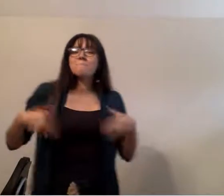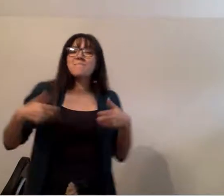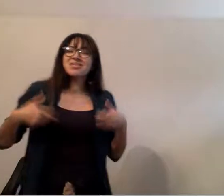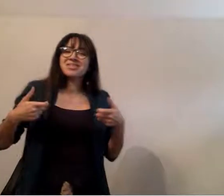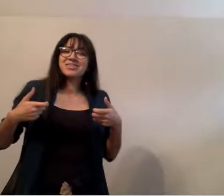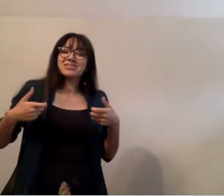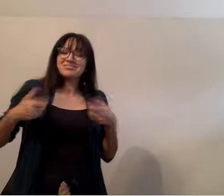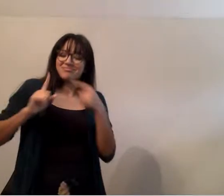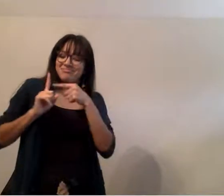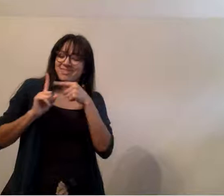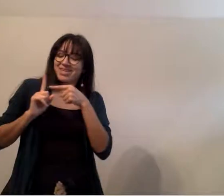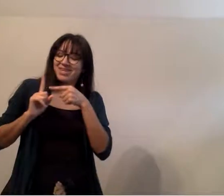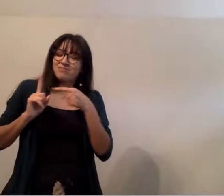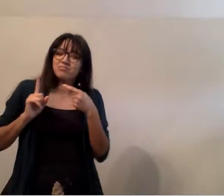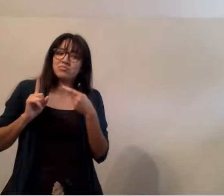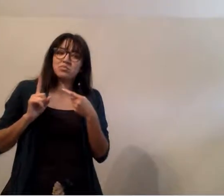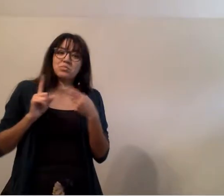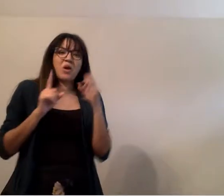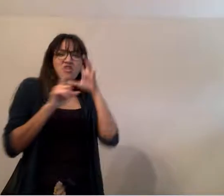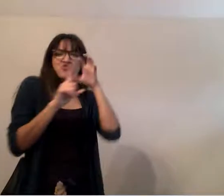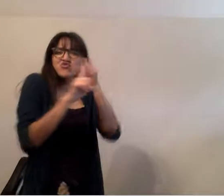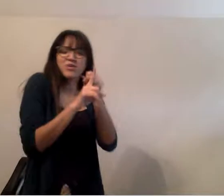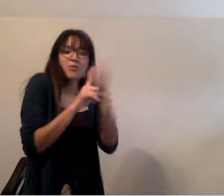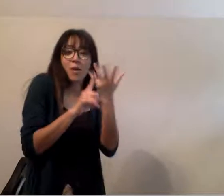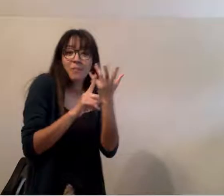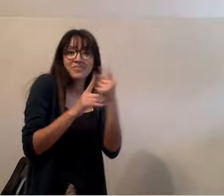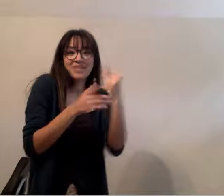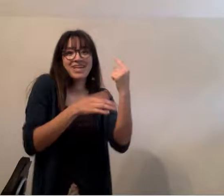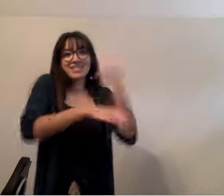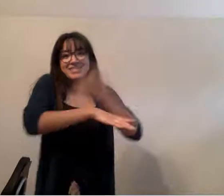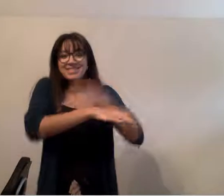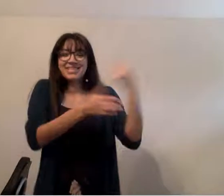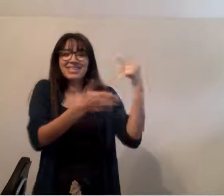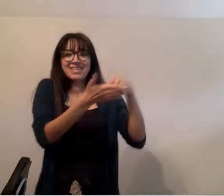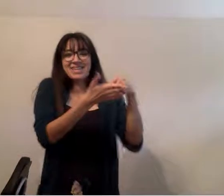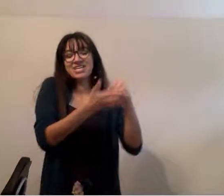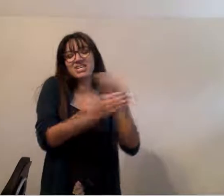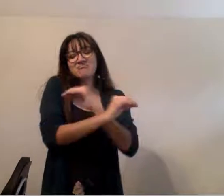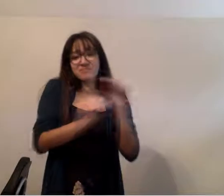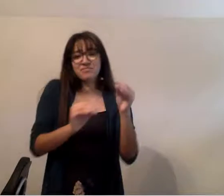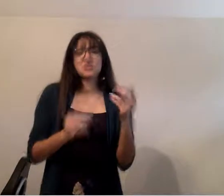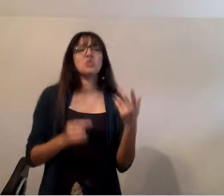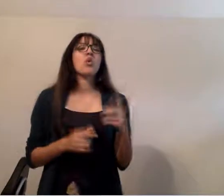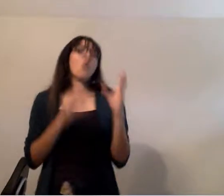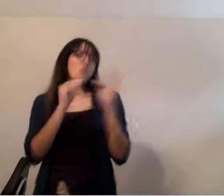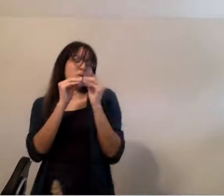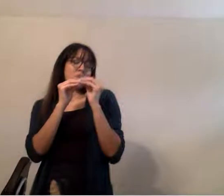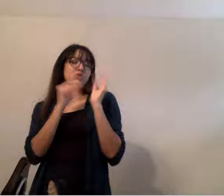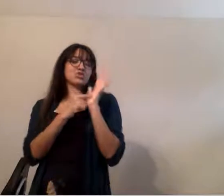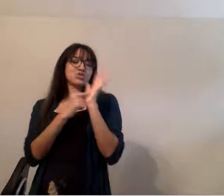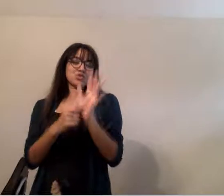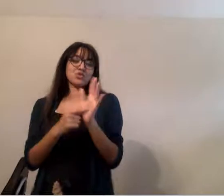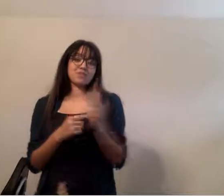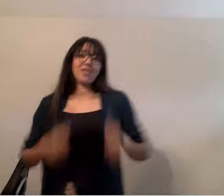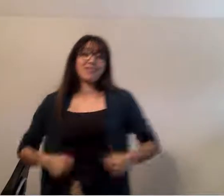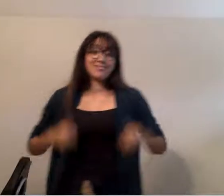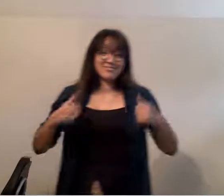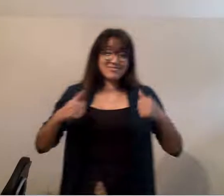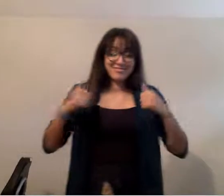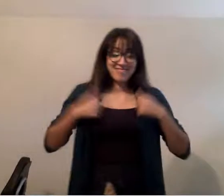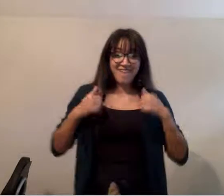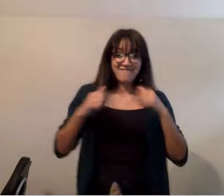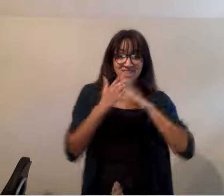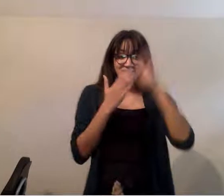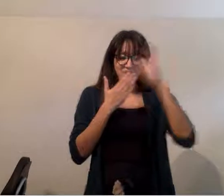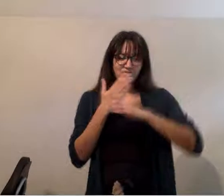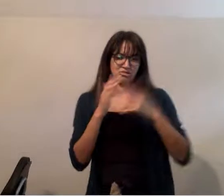there. Now, I want to show you one last thing. I call this a life calendar. That's one box for every